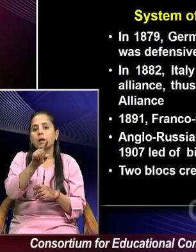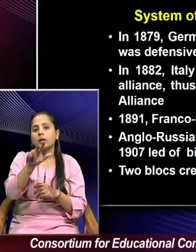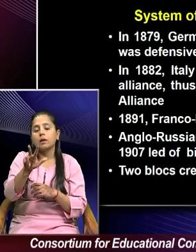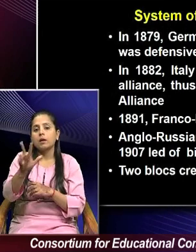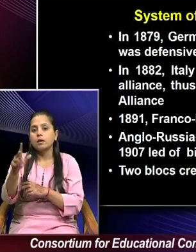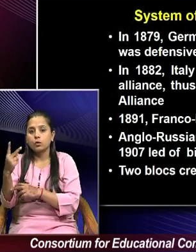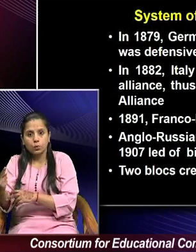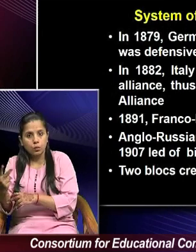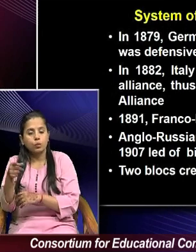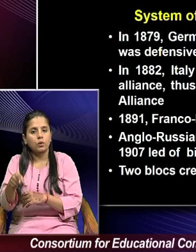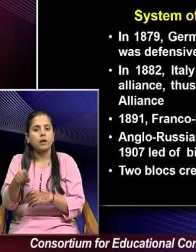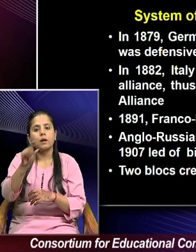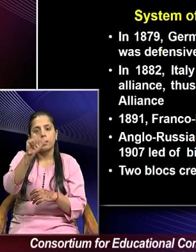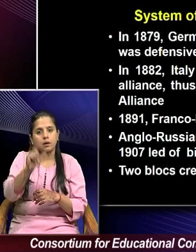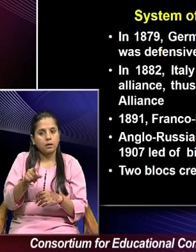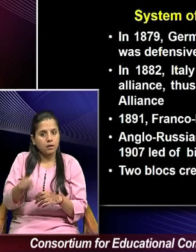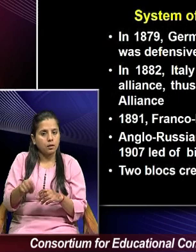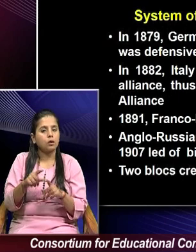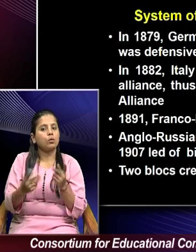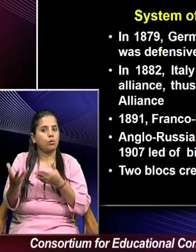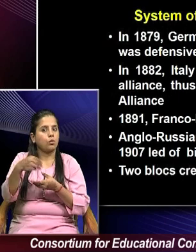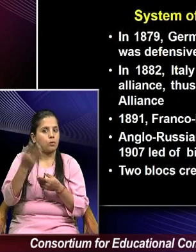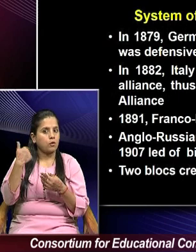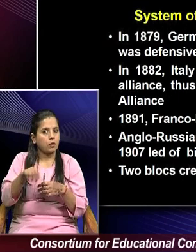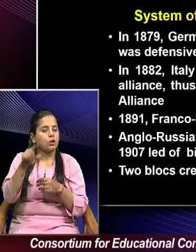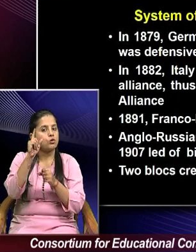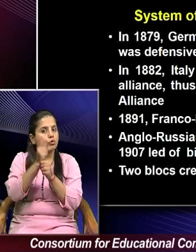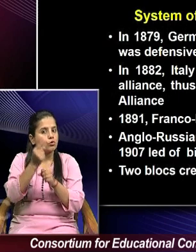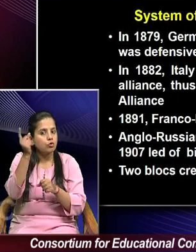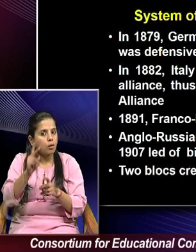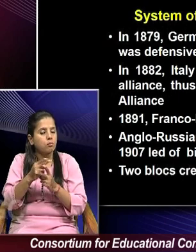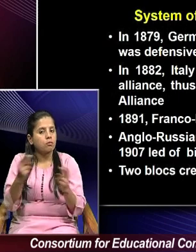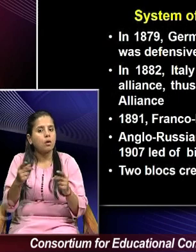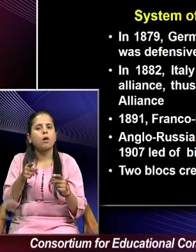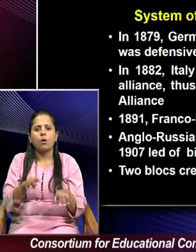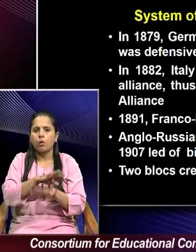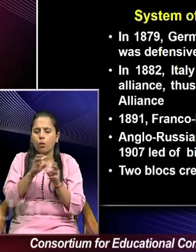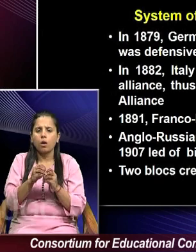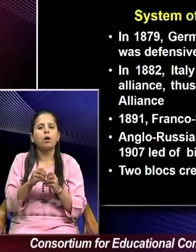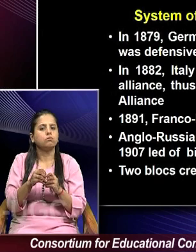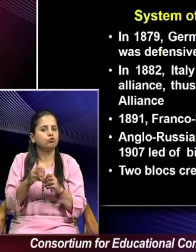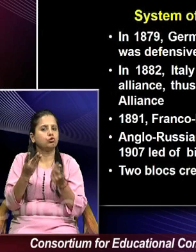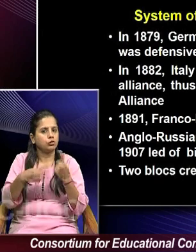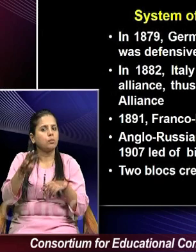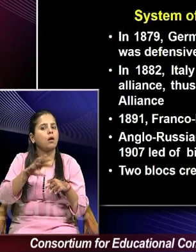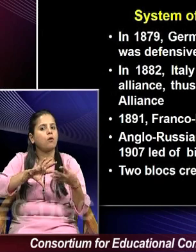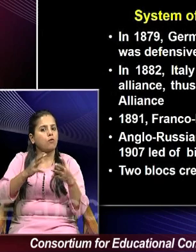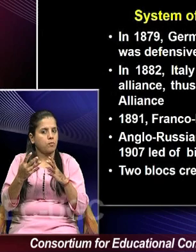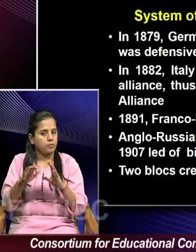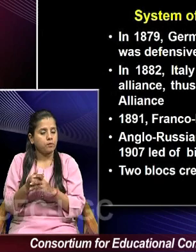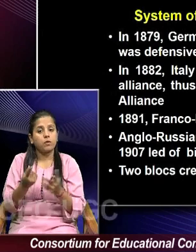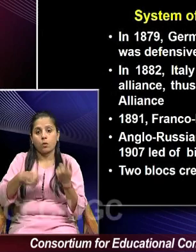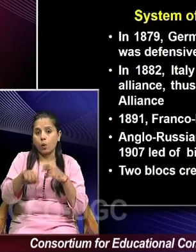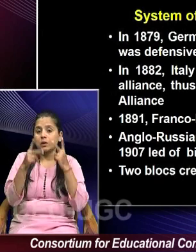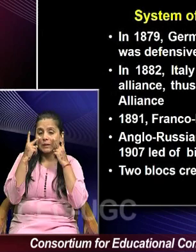1882 Italy joins this Austro-German alliance, and famous Triple Alliance was formed. And thereafter we also see